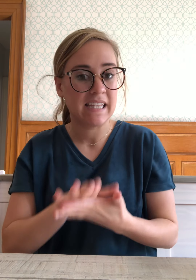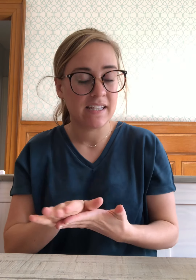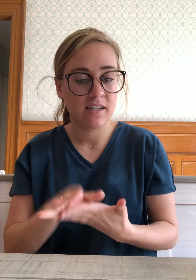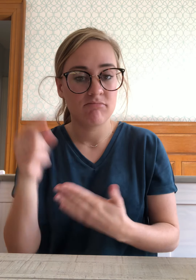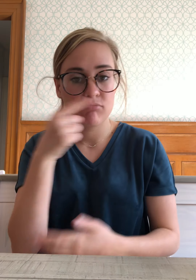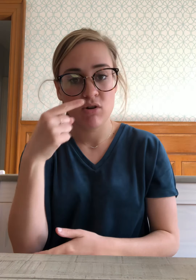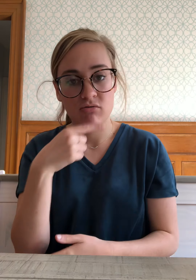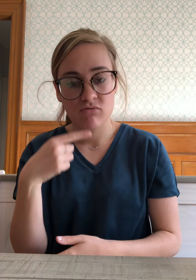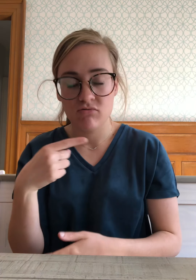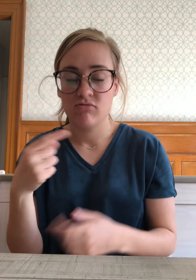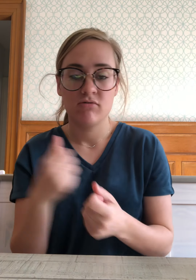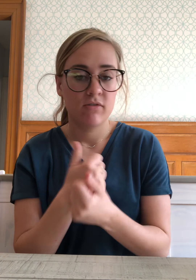prevent